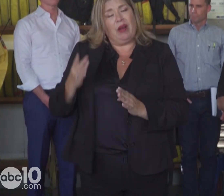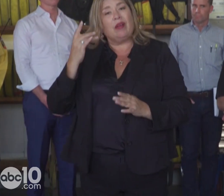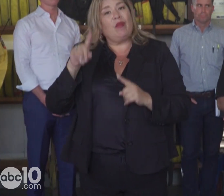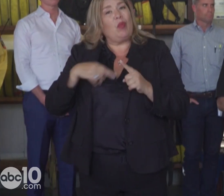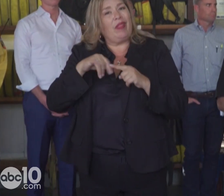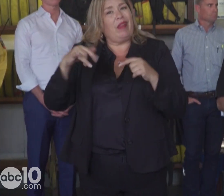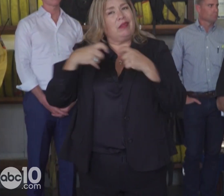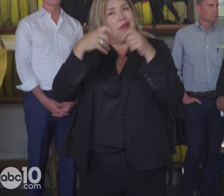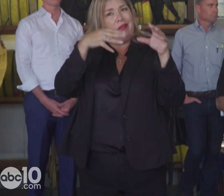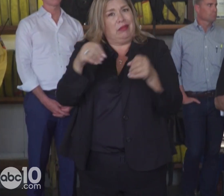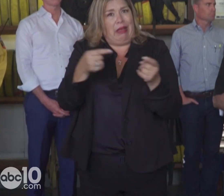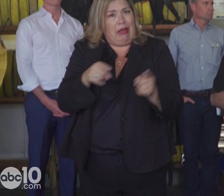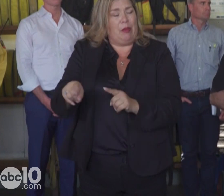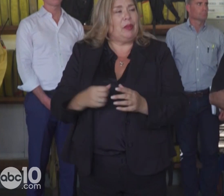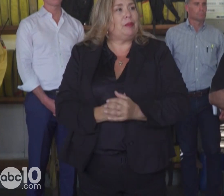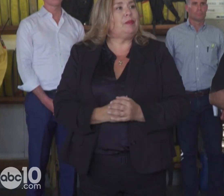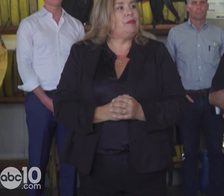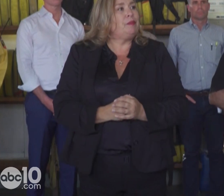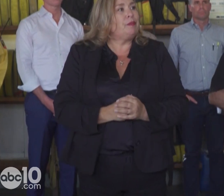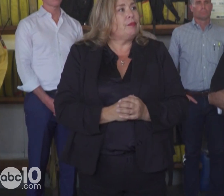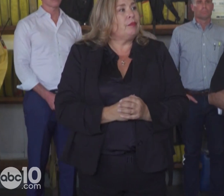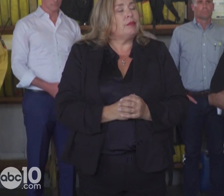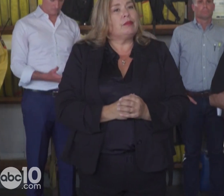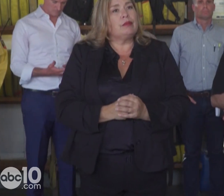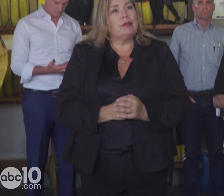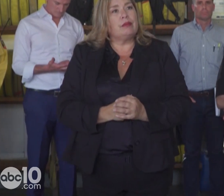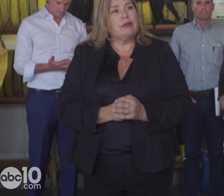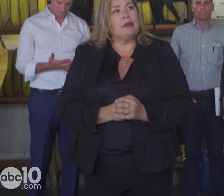happen. So